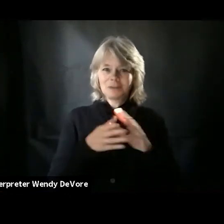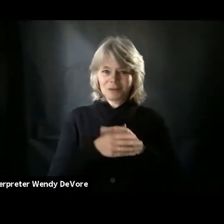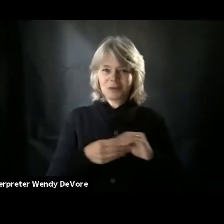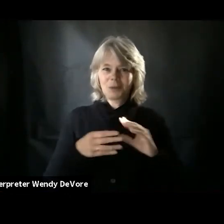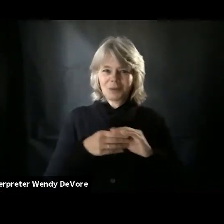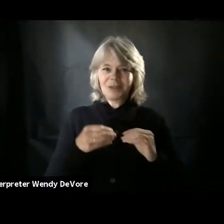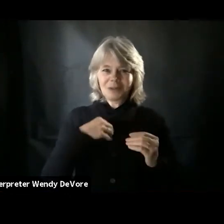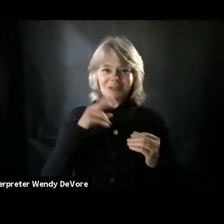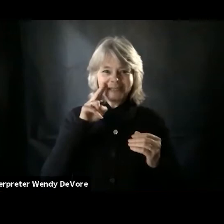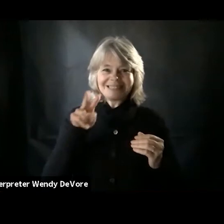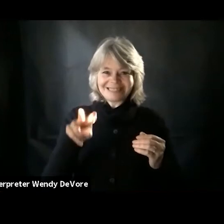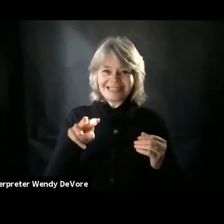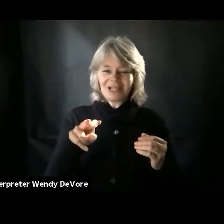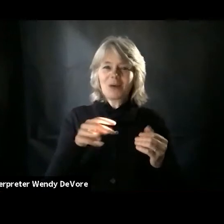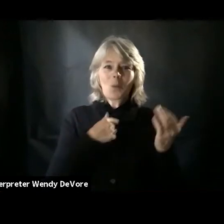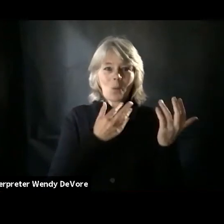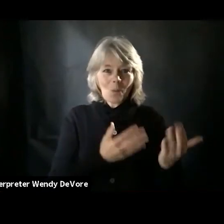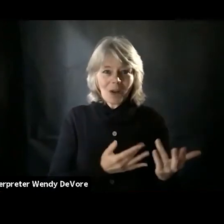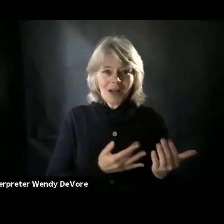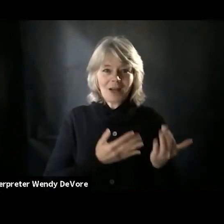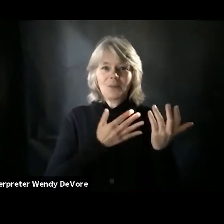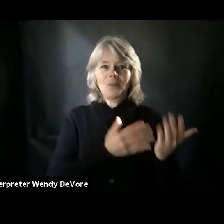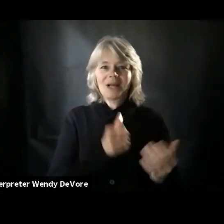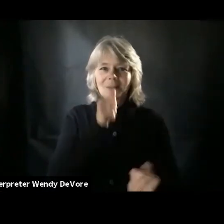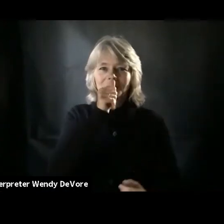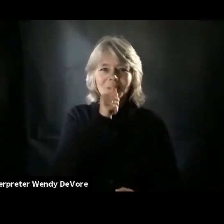And in the midst of that waiting,